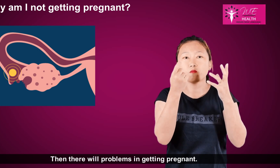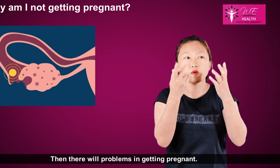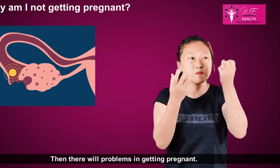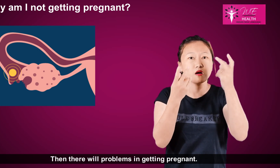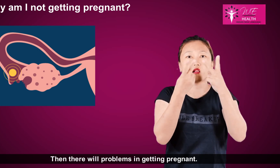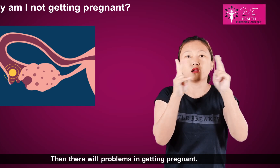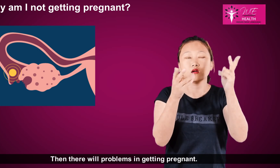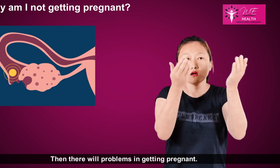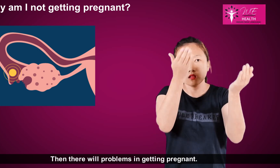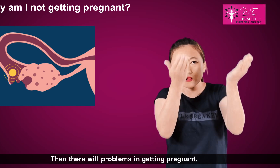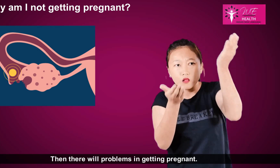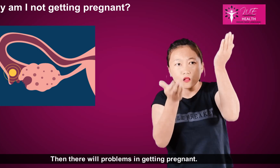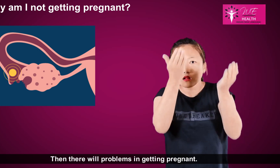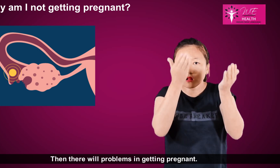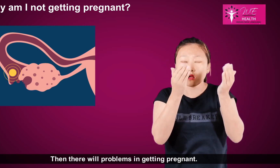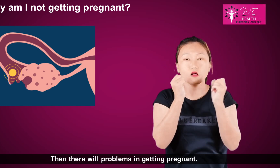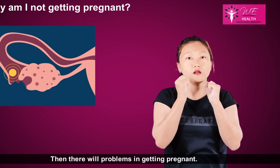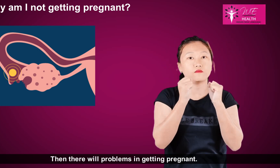Then there will problems in getting pregnant.